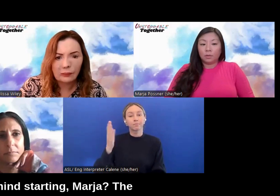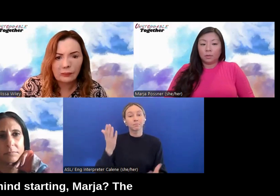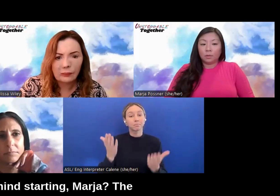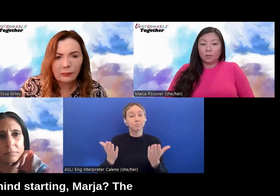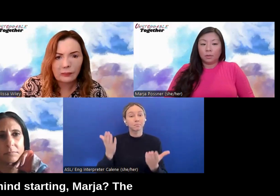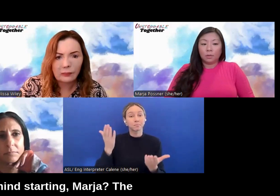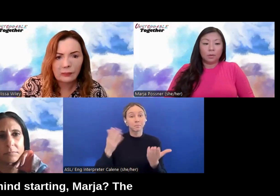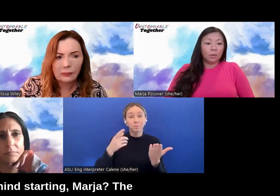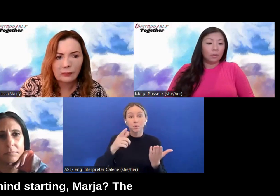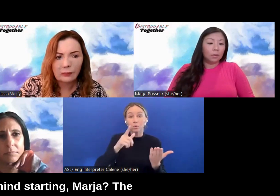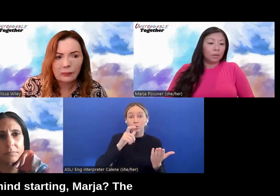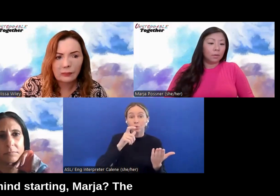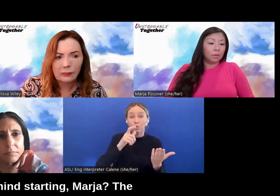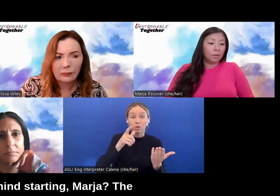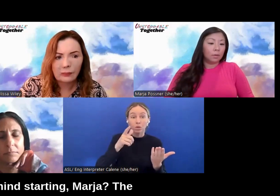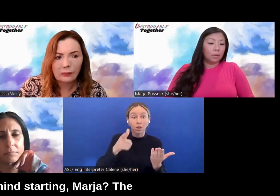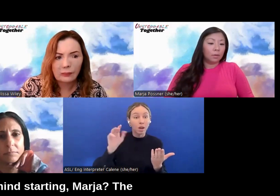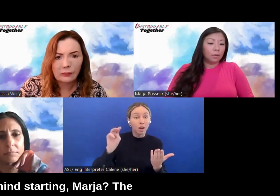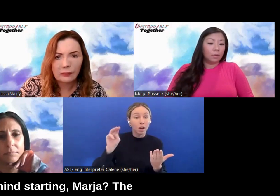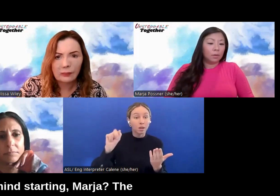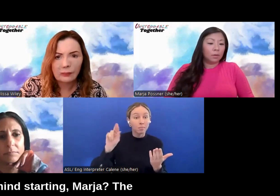Do you mind starting, Marha?